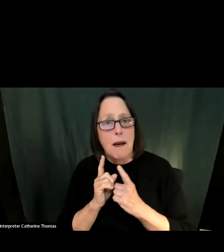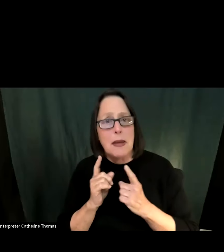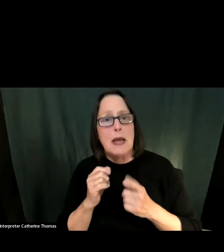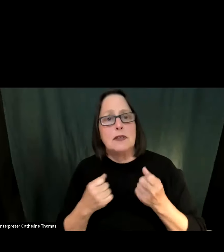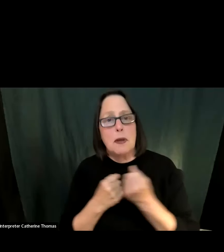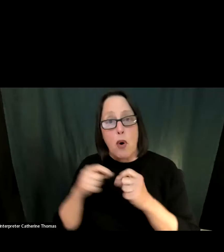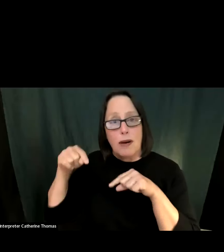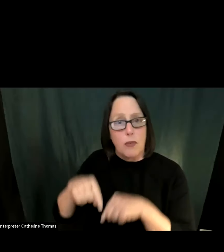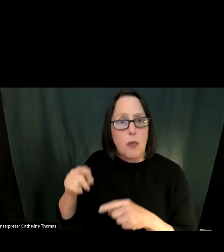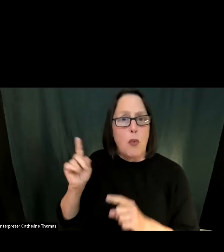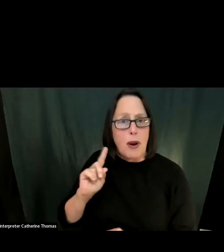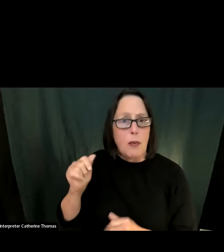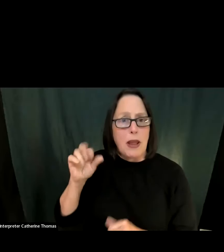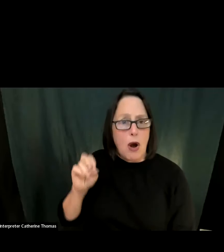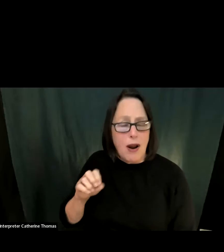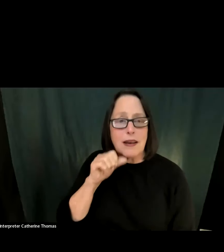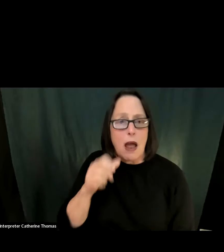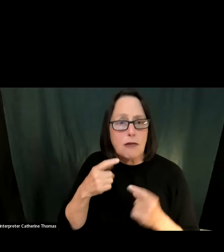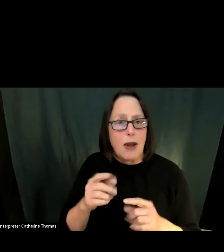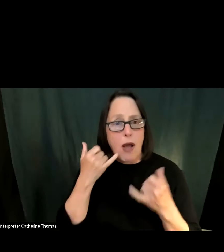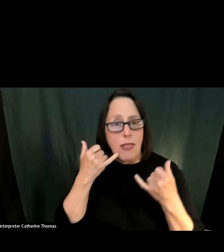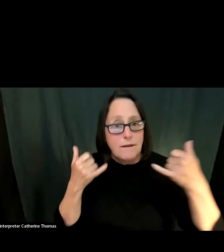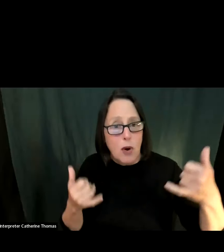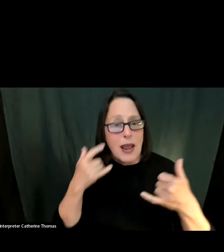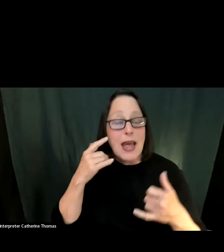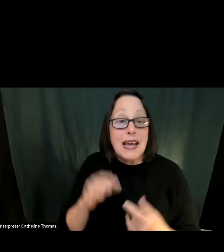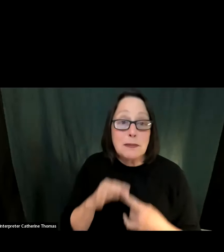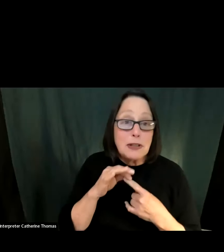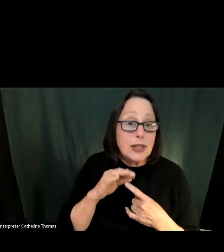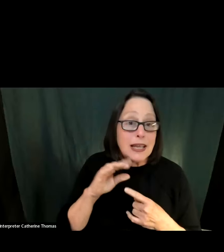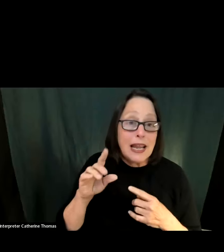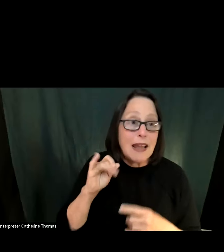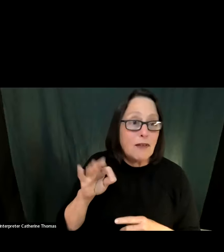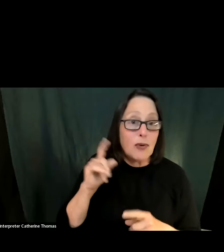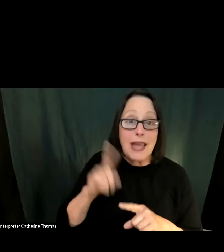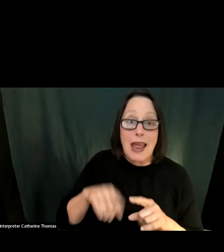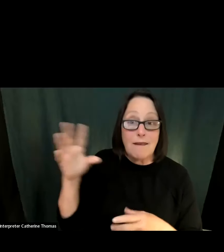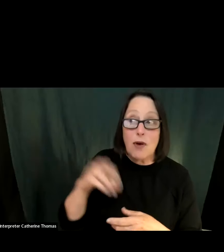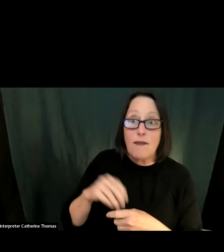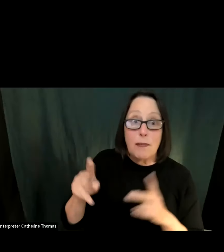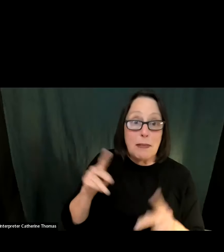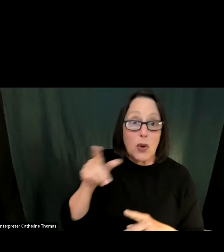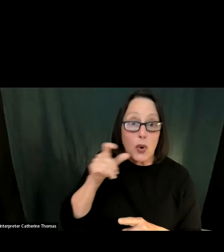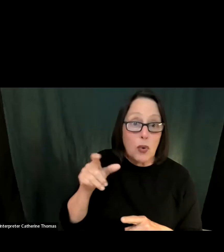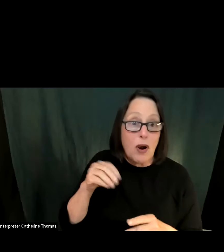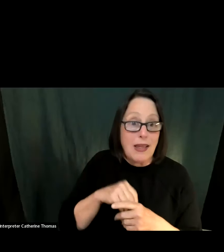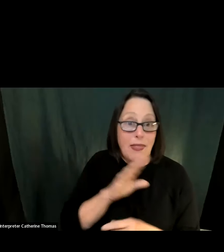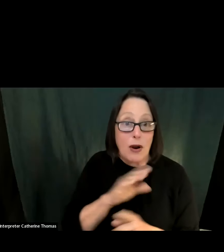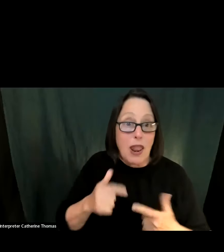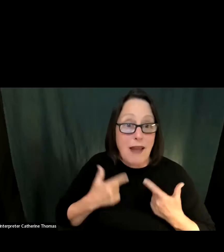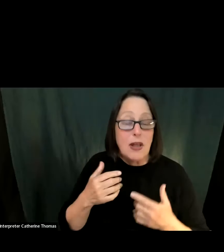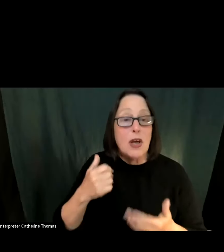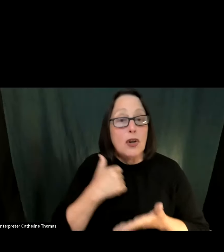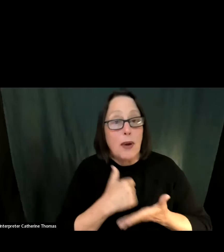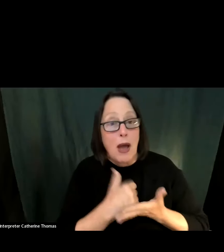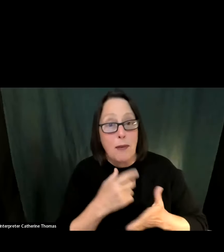and not try to resolve a crisis over the phone, especially when you can't involve the people in their life who could help keep them safe and supported. So when